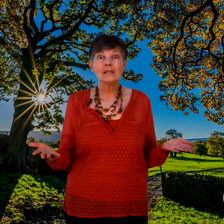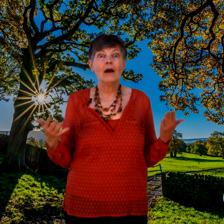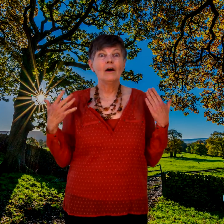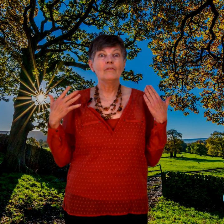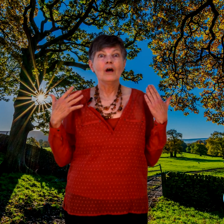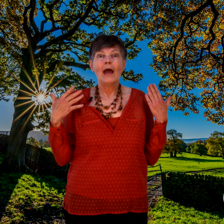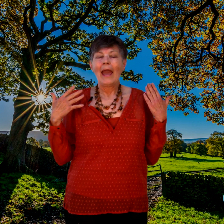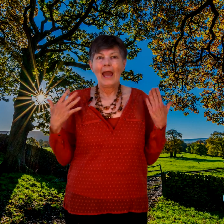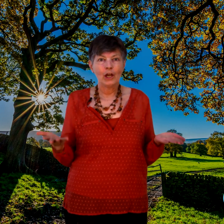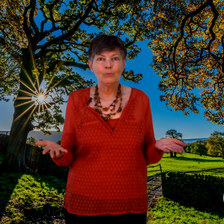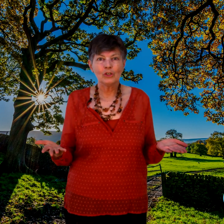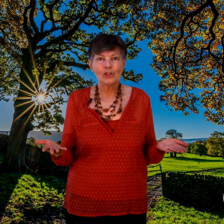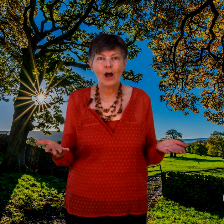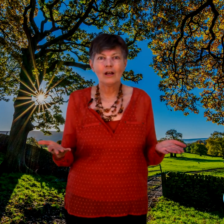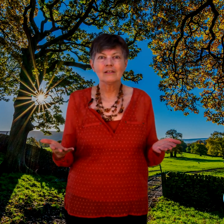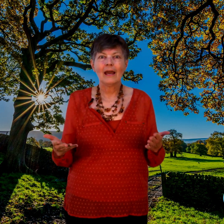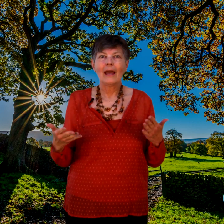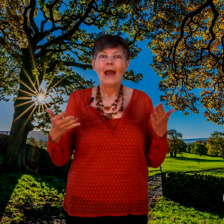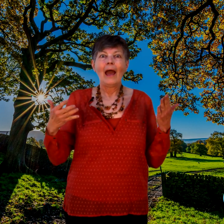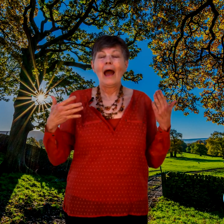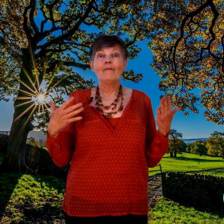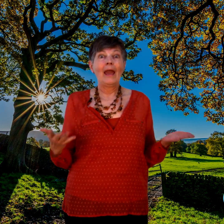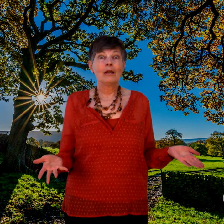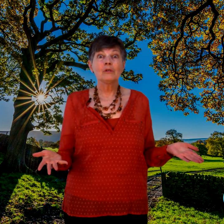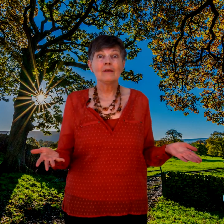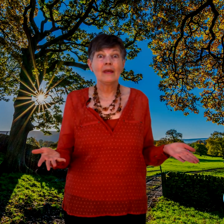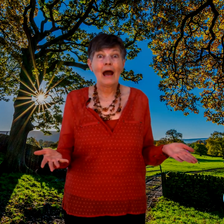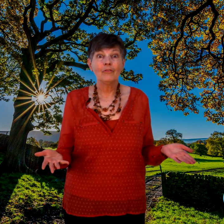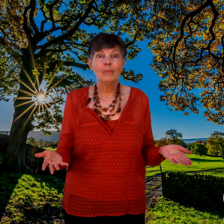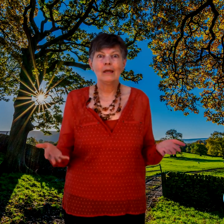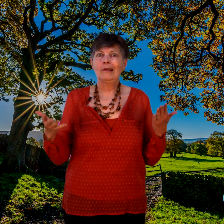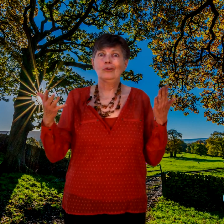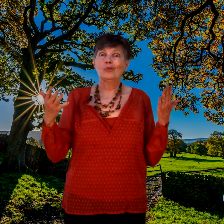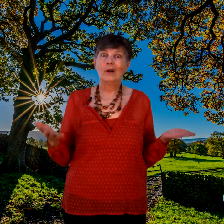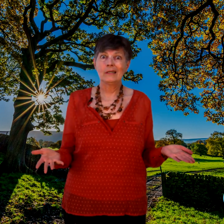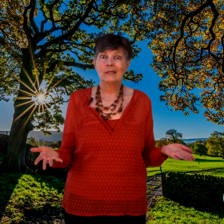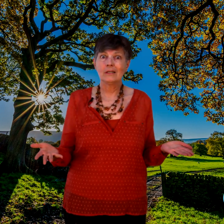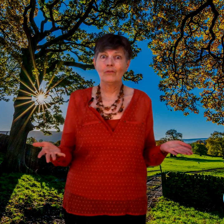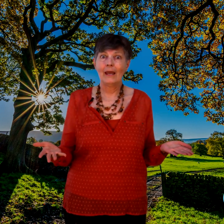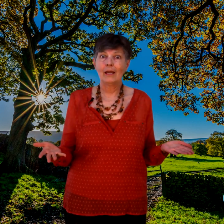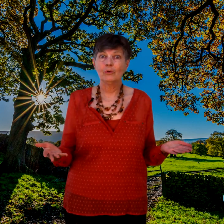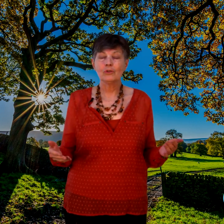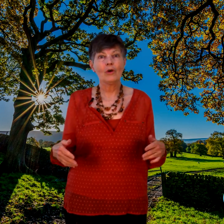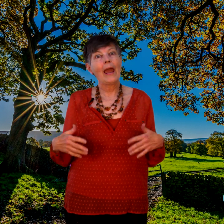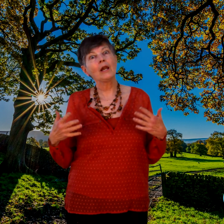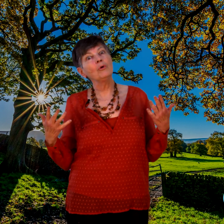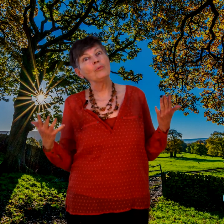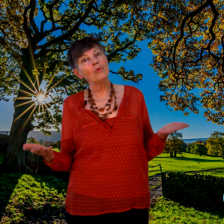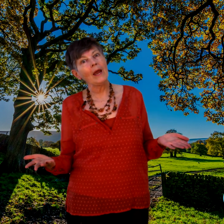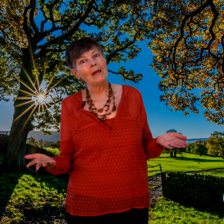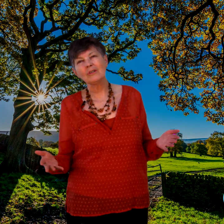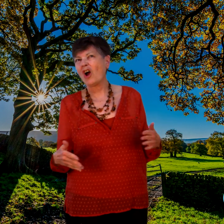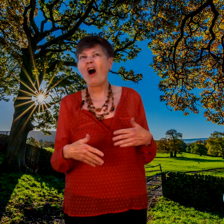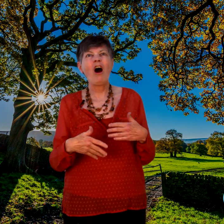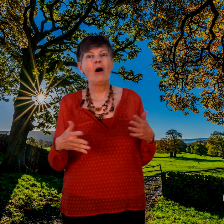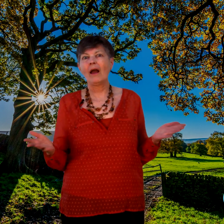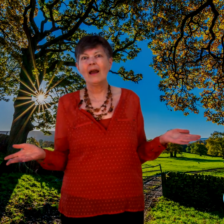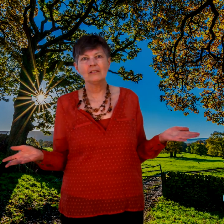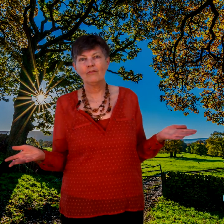of animal songs, like Animals of the Alphabet, can learn 26 different animals, or Animal Parade with all kinds of